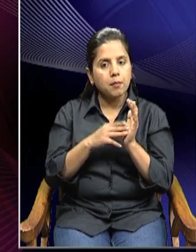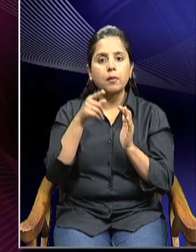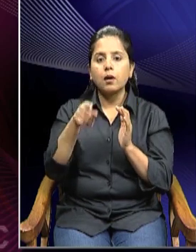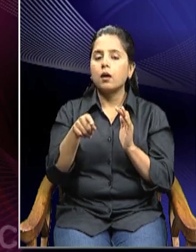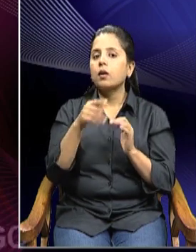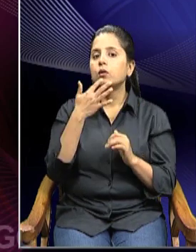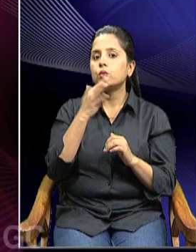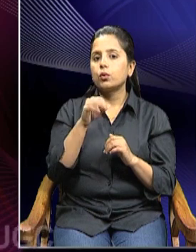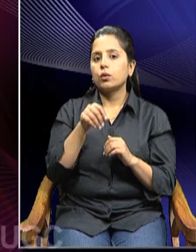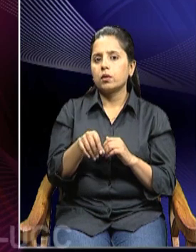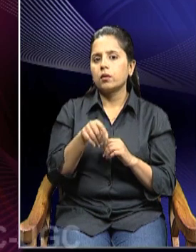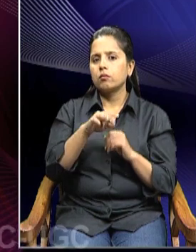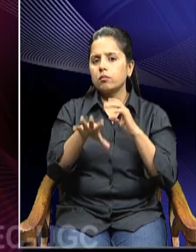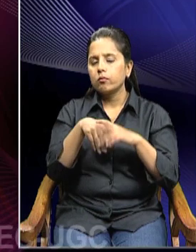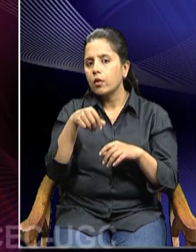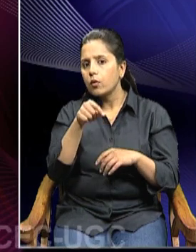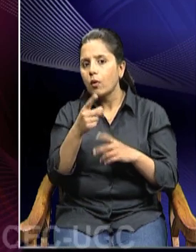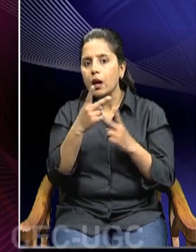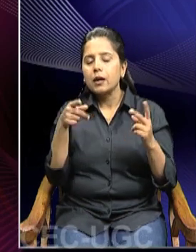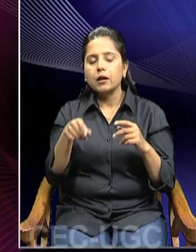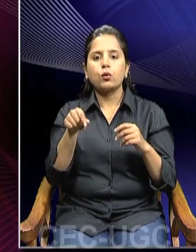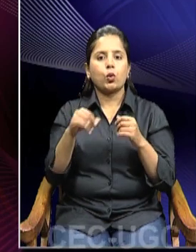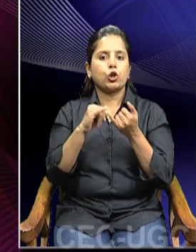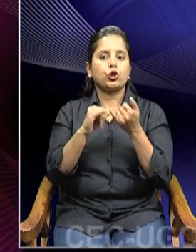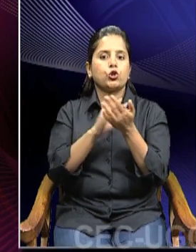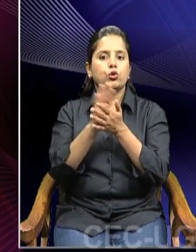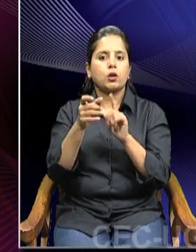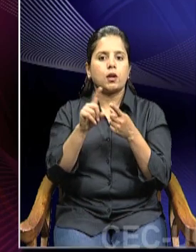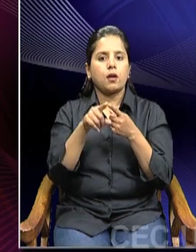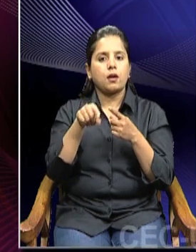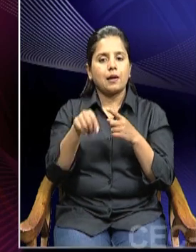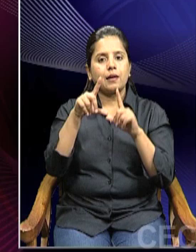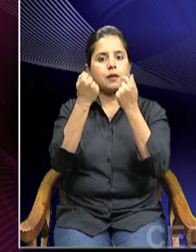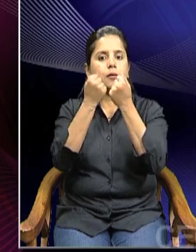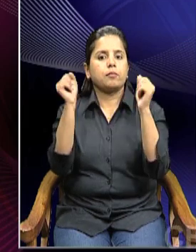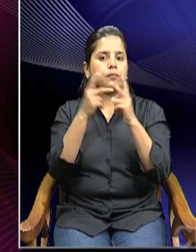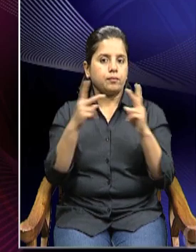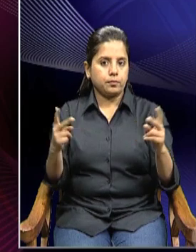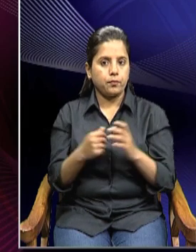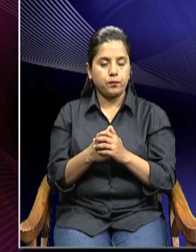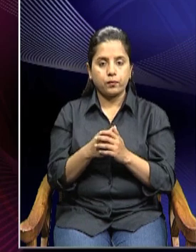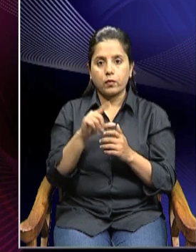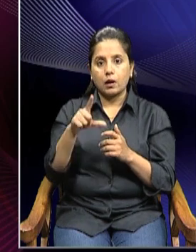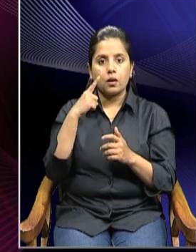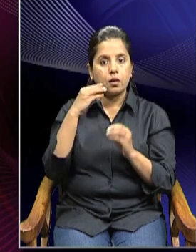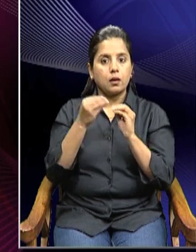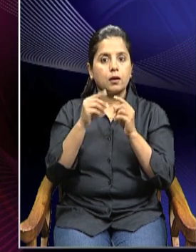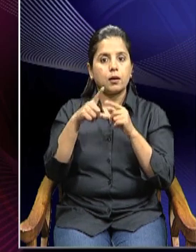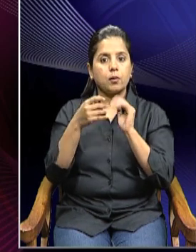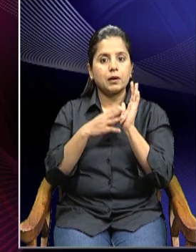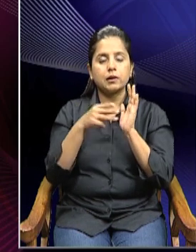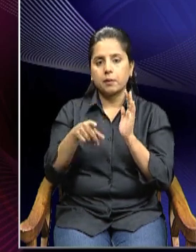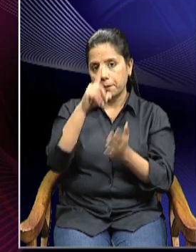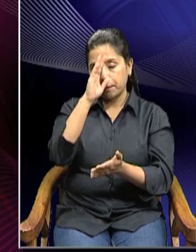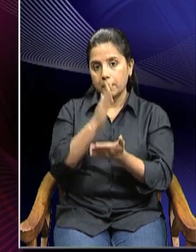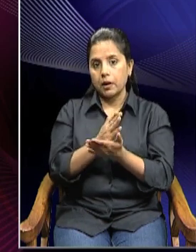was one of the shades of liberalism. So, liberalism basically